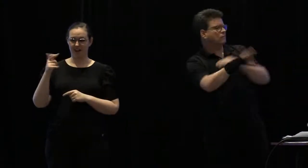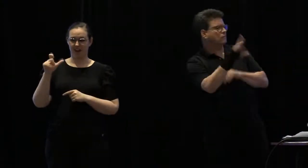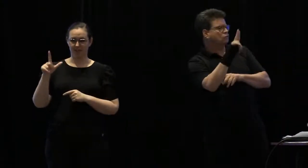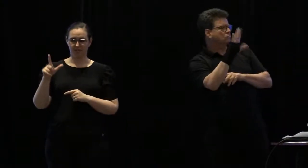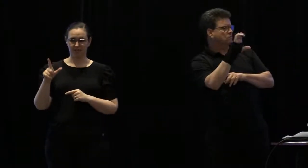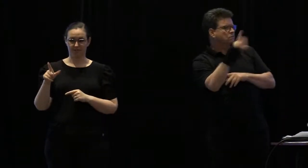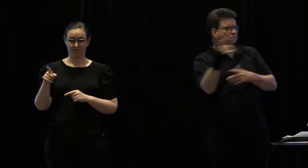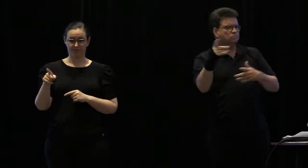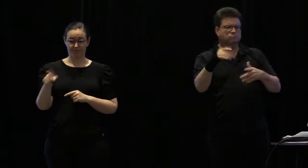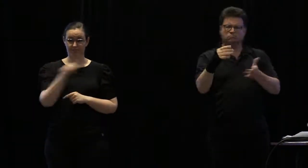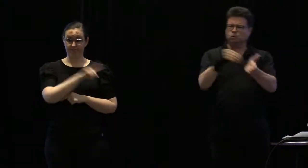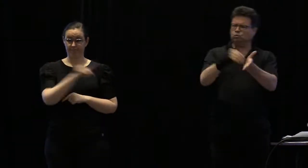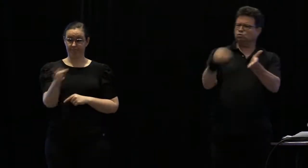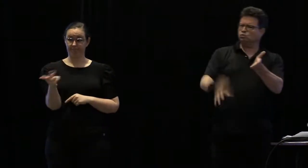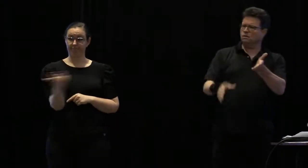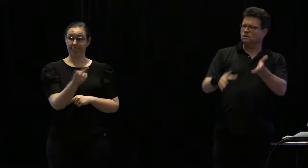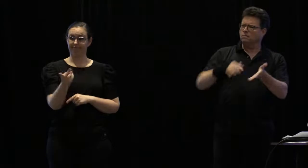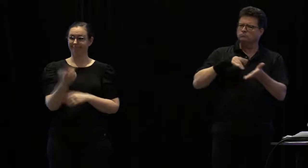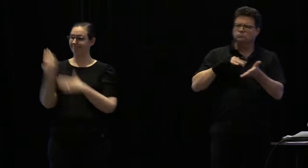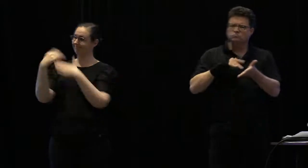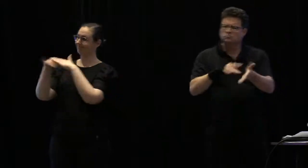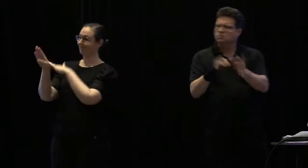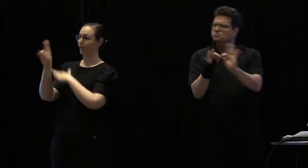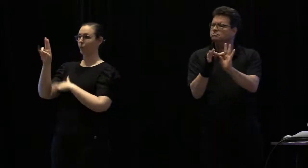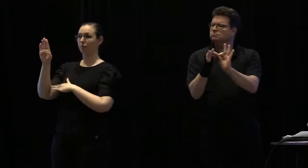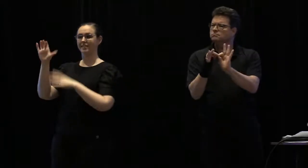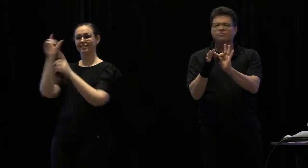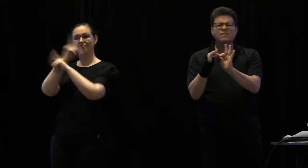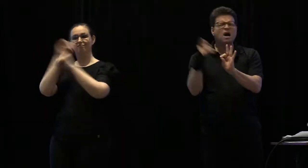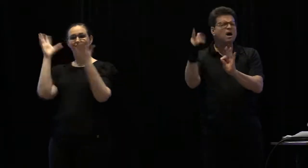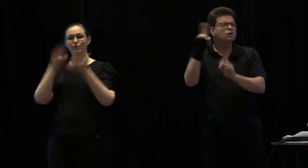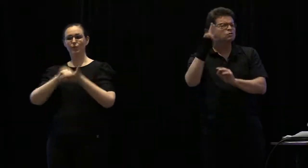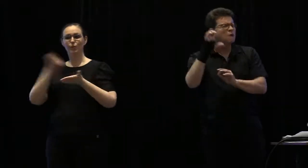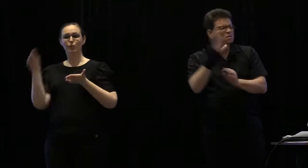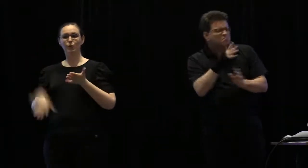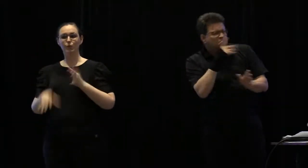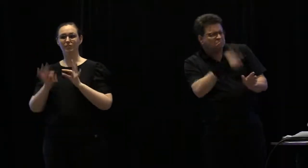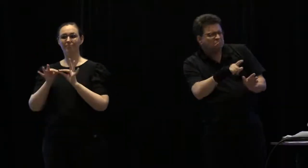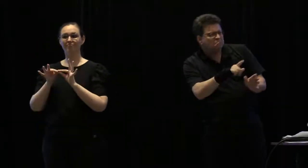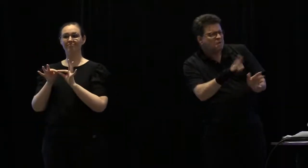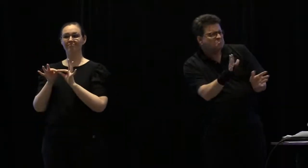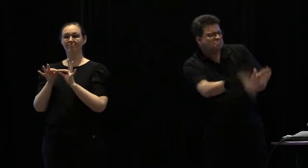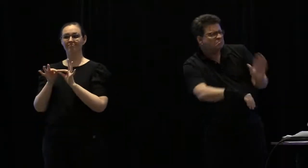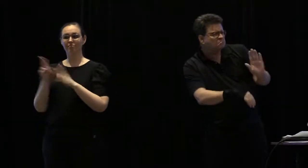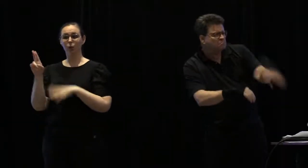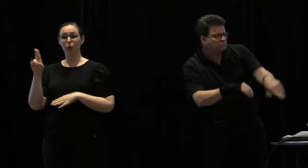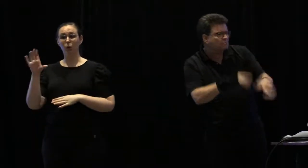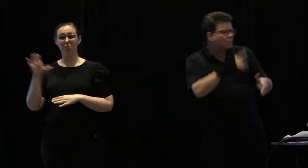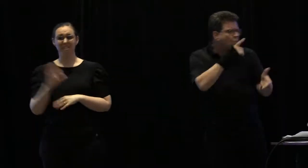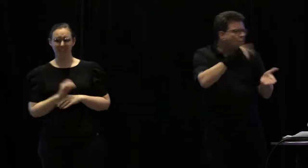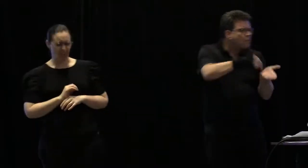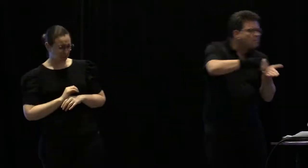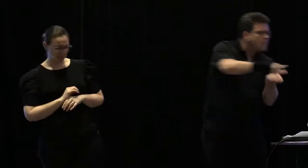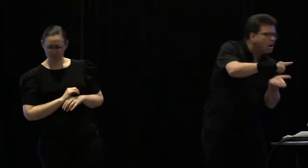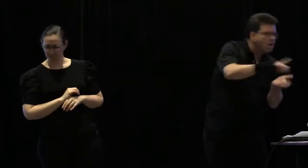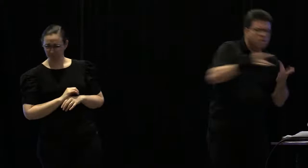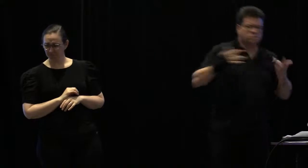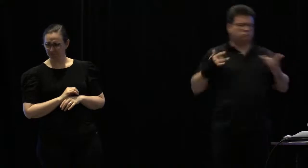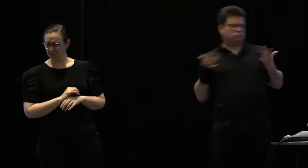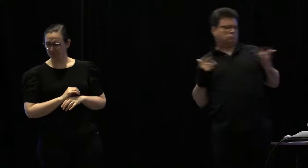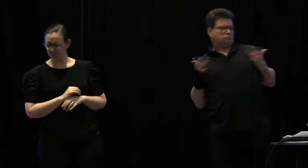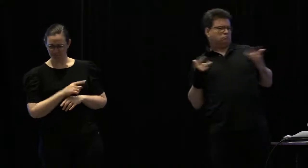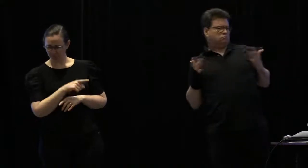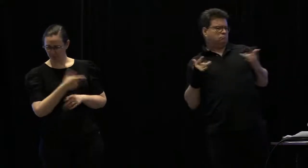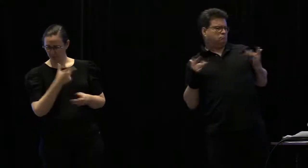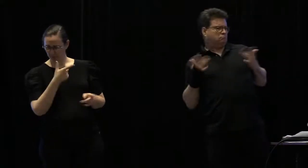the front interpreting. He went to the University of British Columbia as a student, but interpreters were not provided. The university